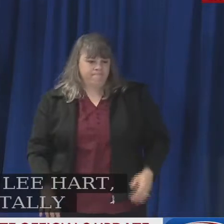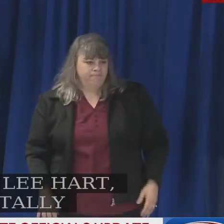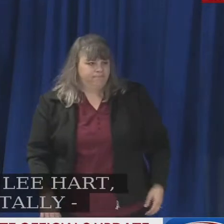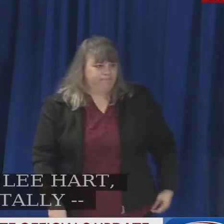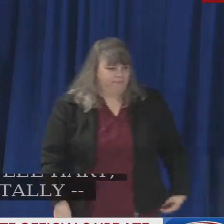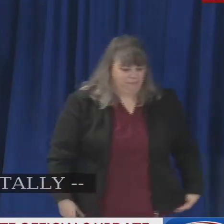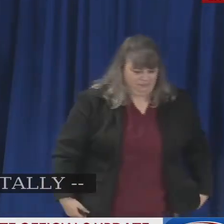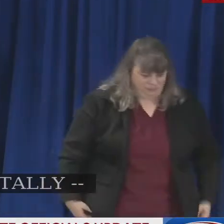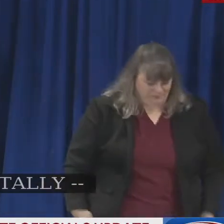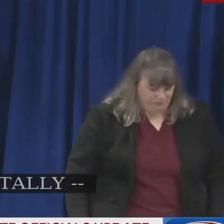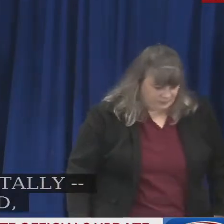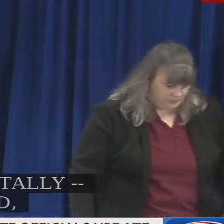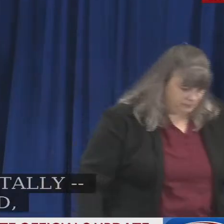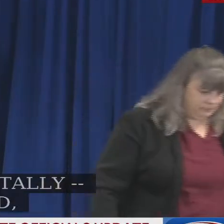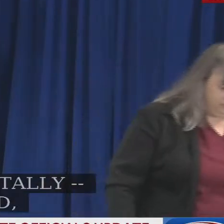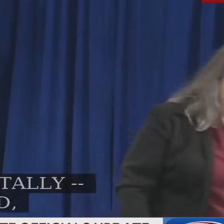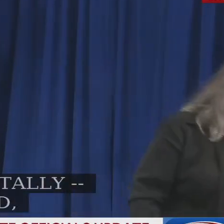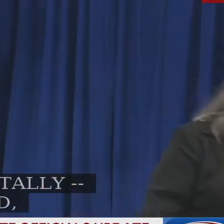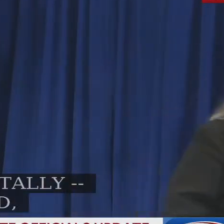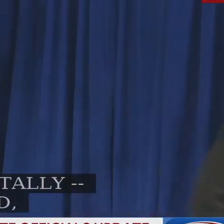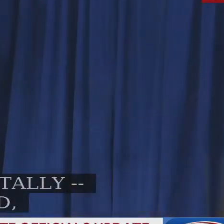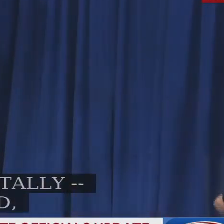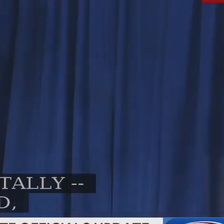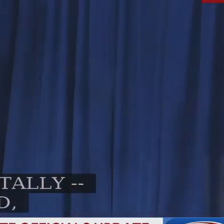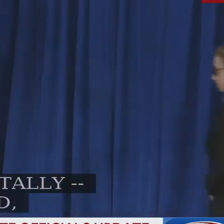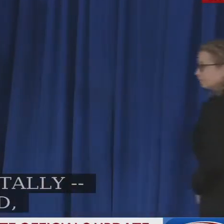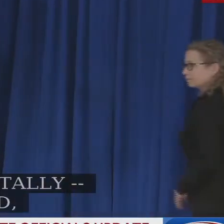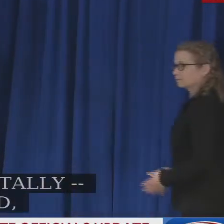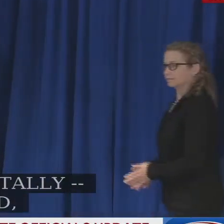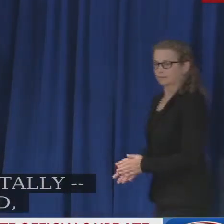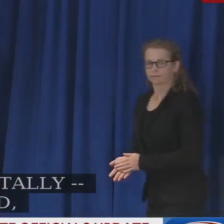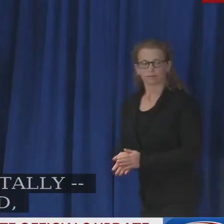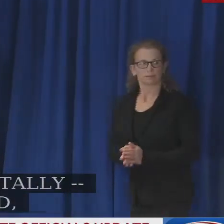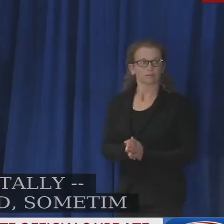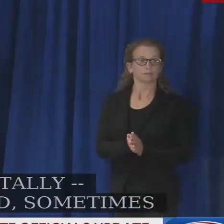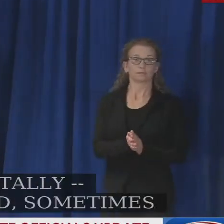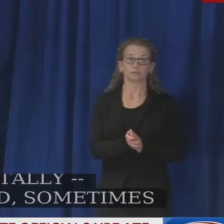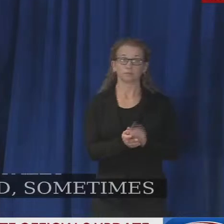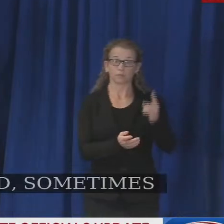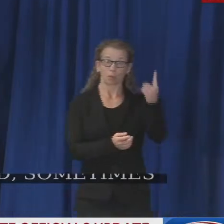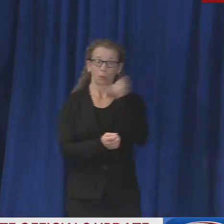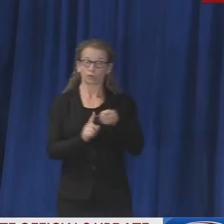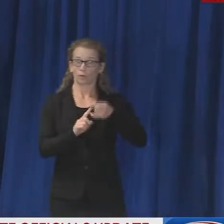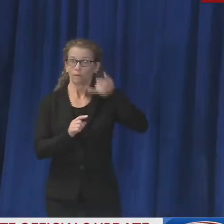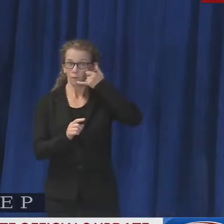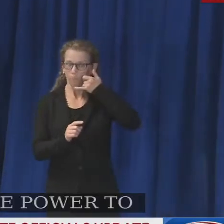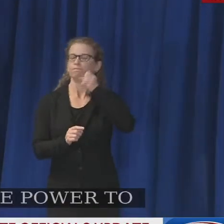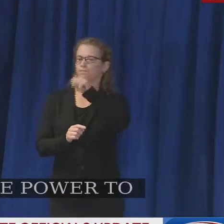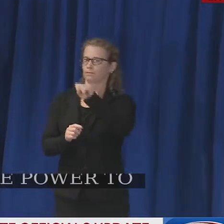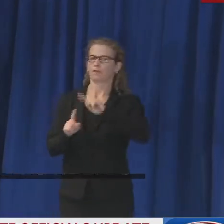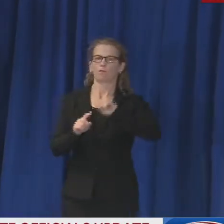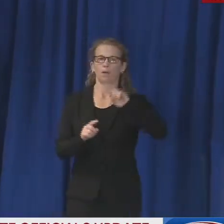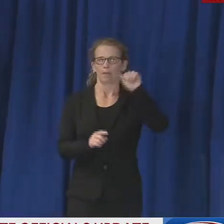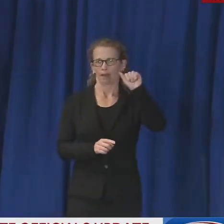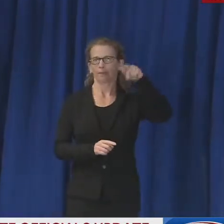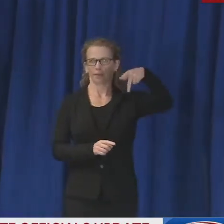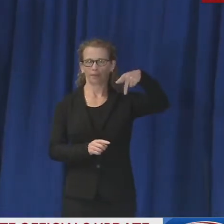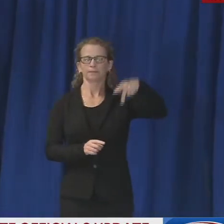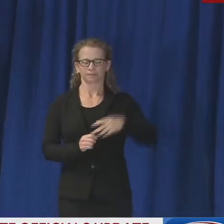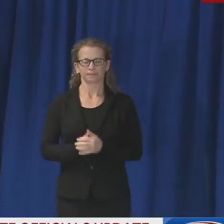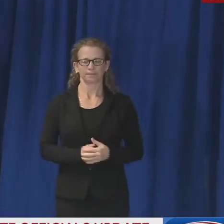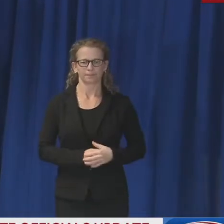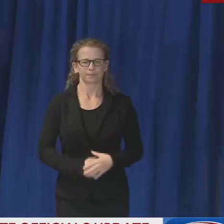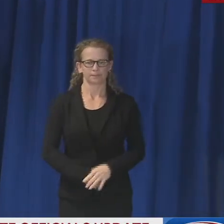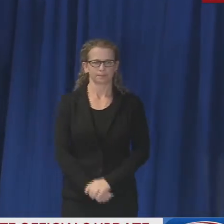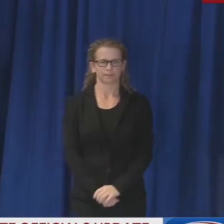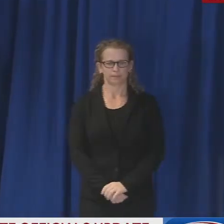Okay, do we have a few on the phone? Great, okay. Governor, the first phone question is from Holly Raymer with the